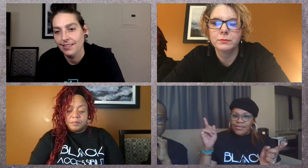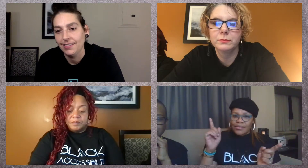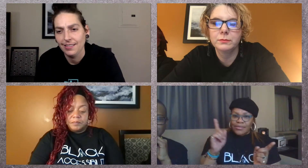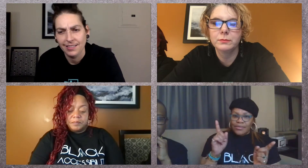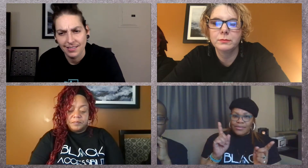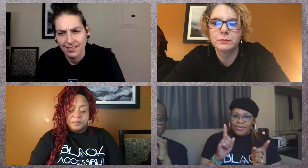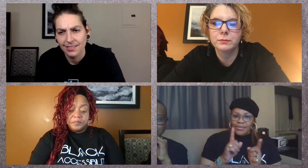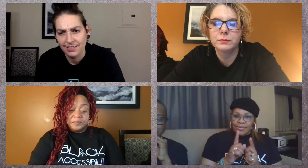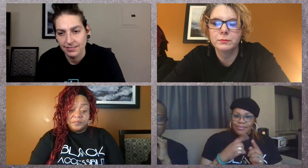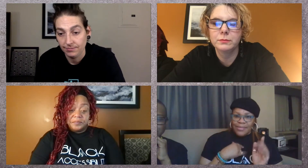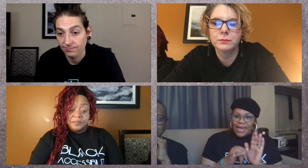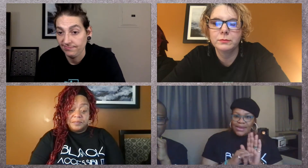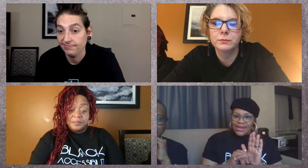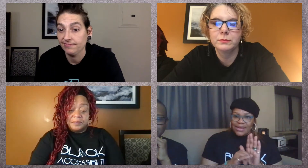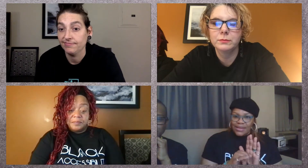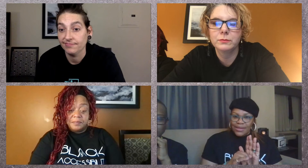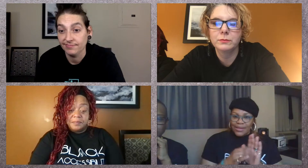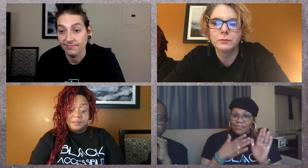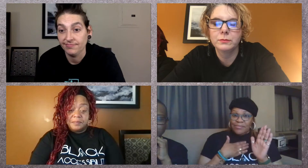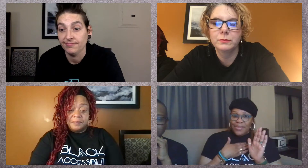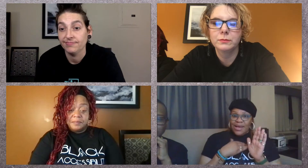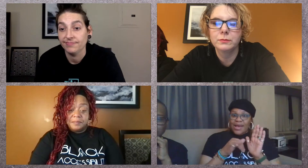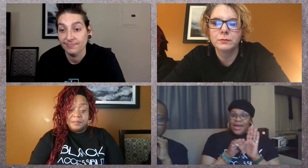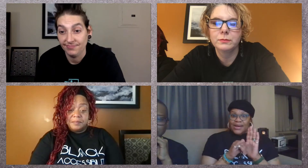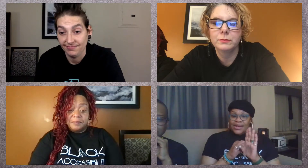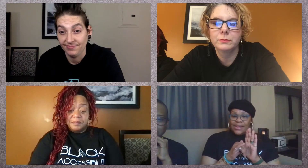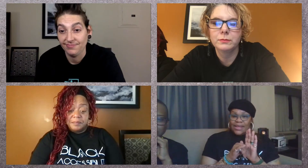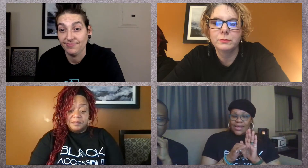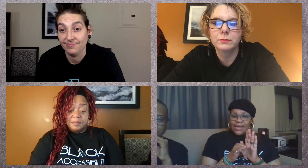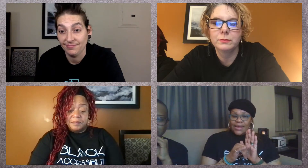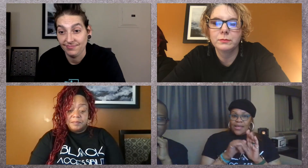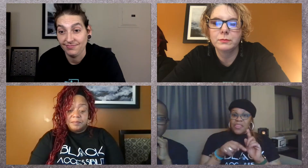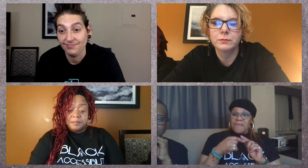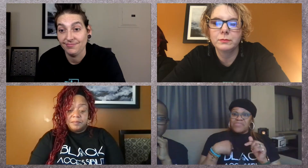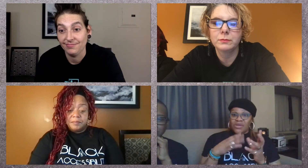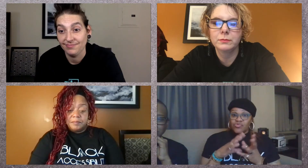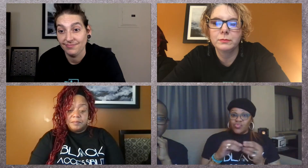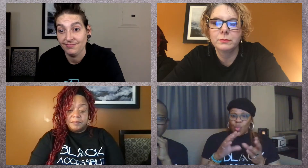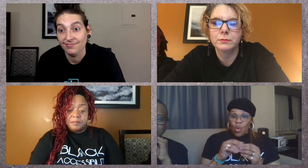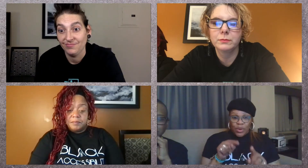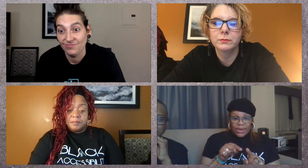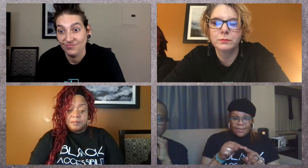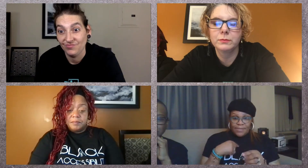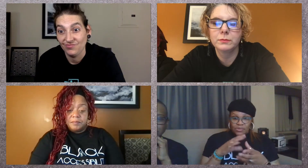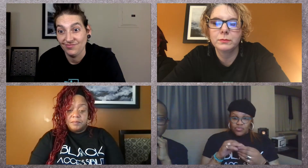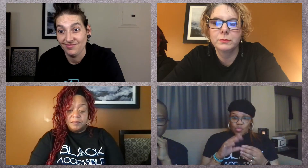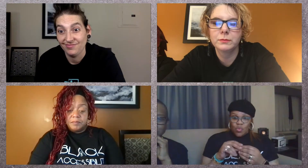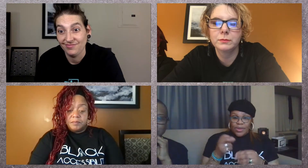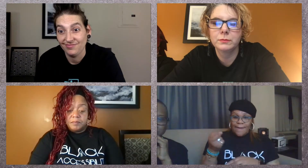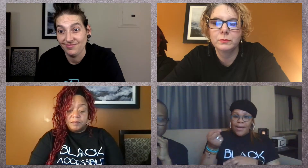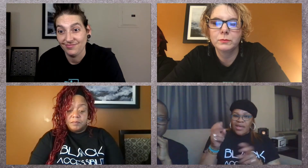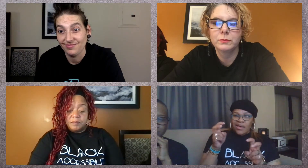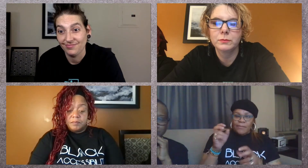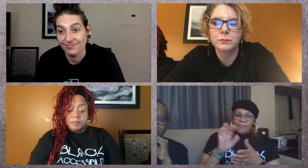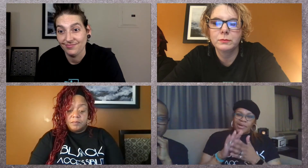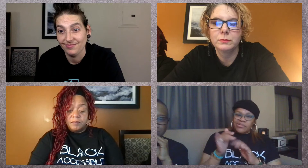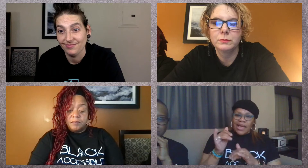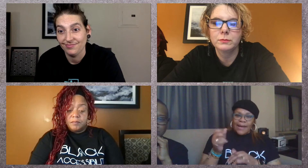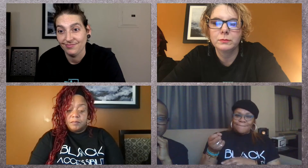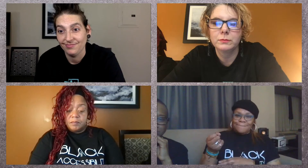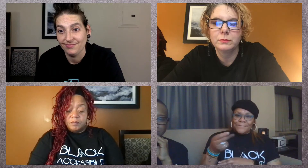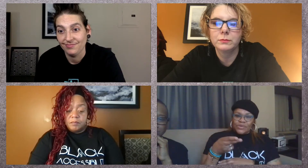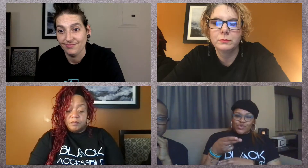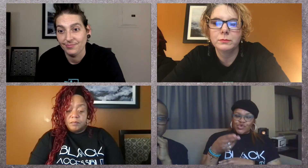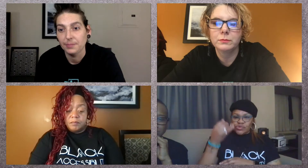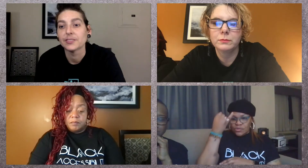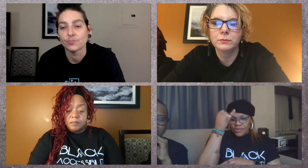Gay, no. It just kept getting smaller and smaller. My identity kept getting smaller and smaller. And then my story,